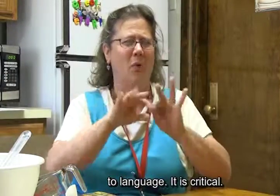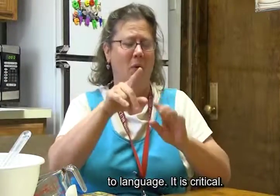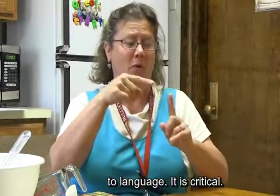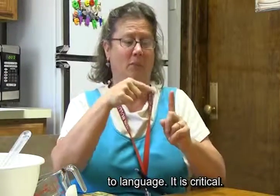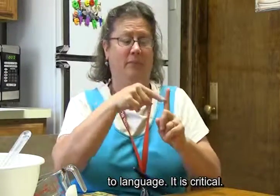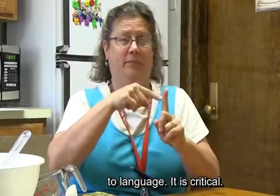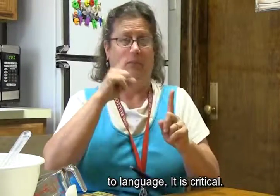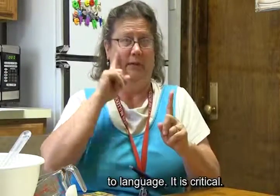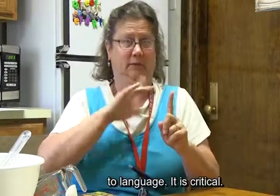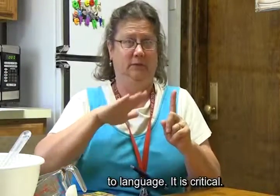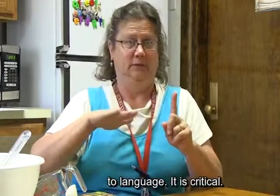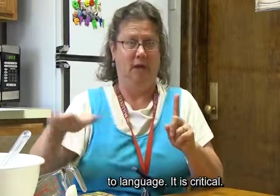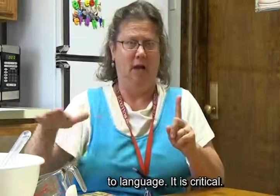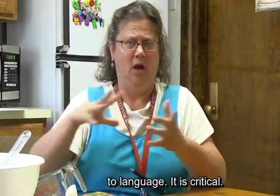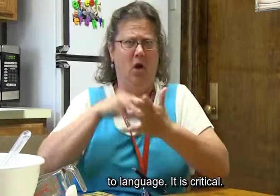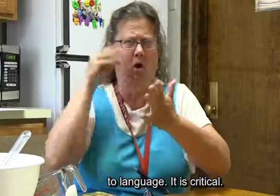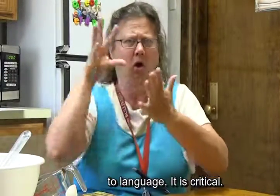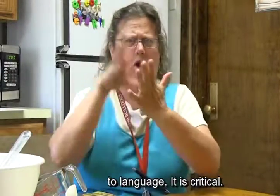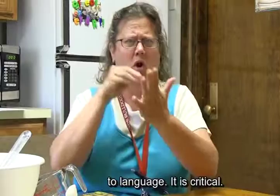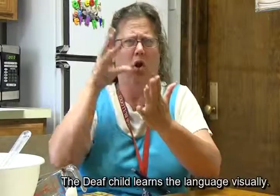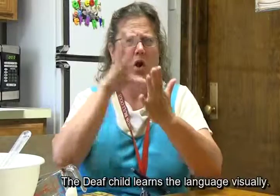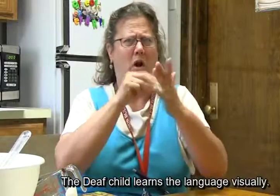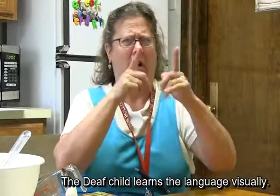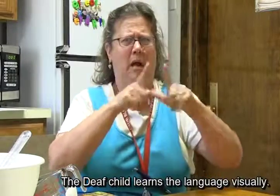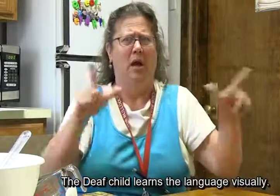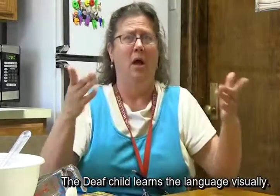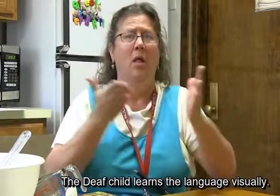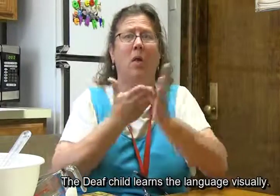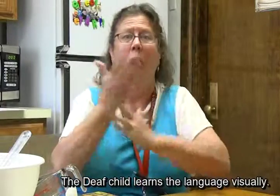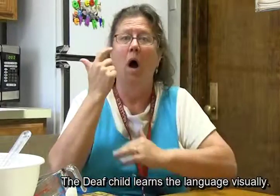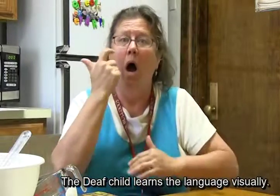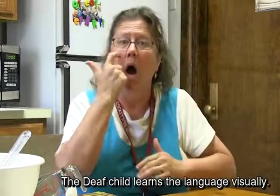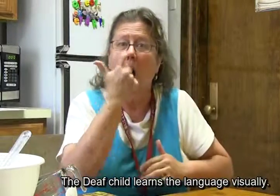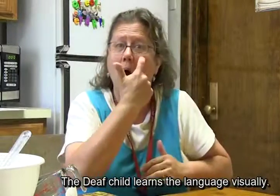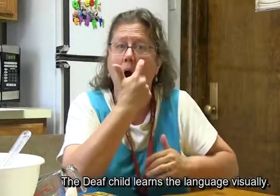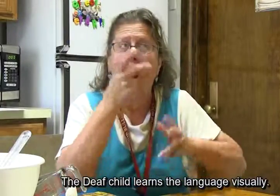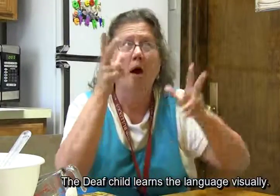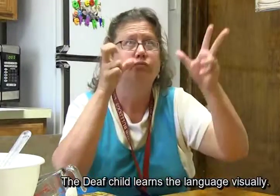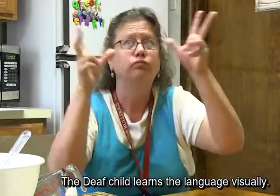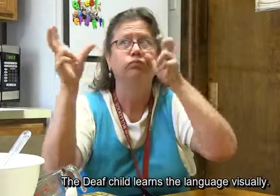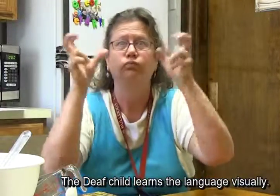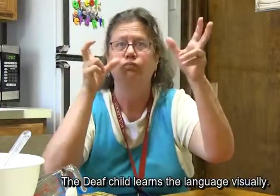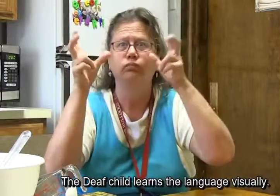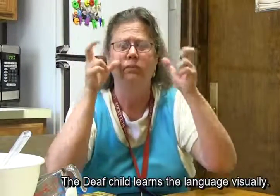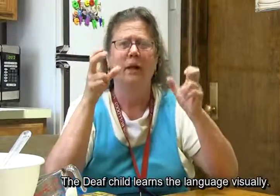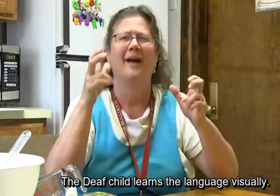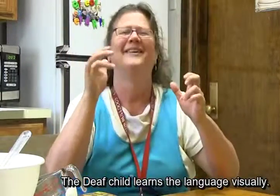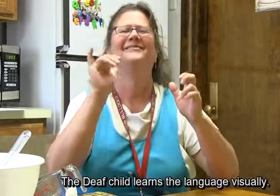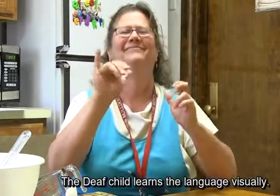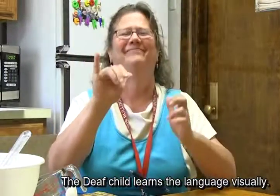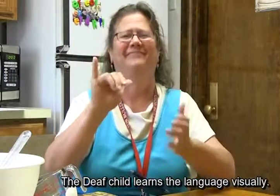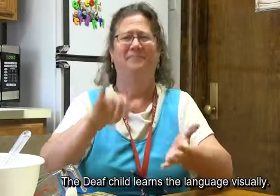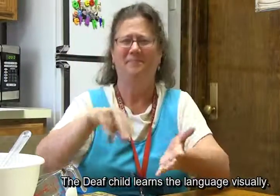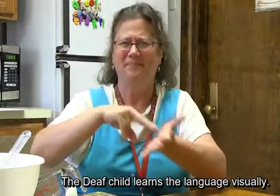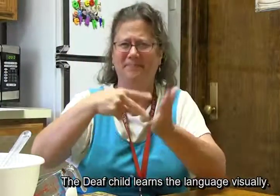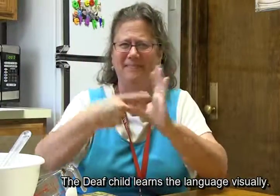language. It is critical. And the deaf child learns the language visually.